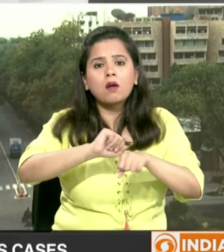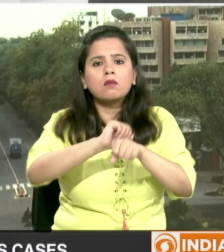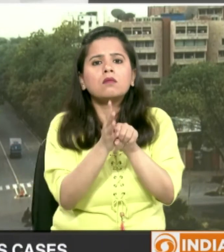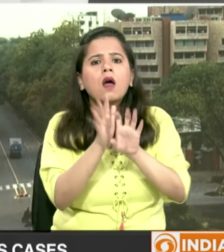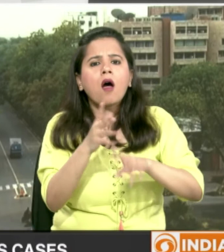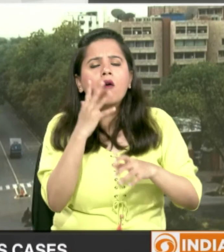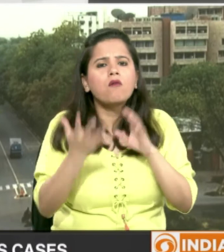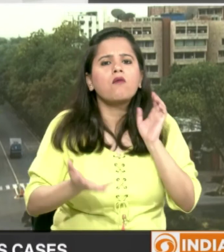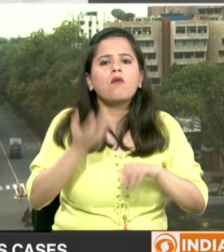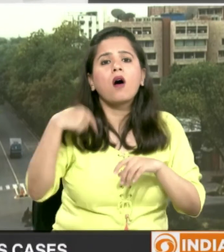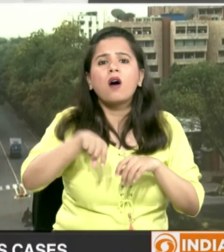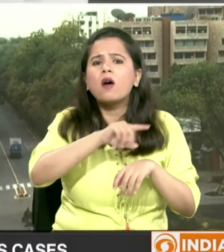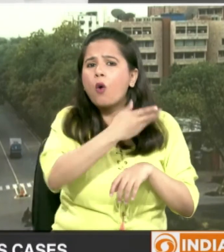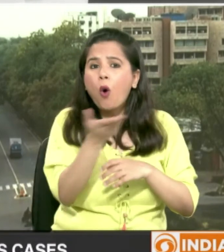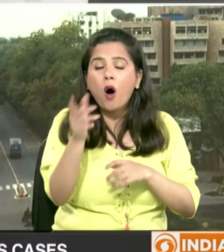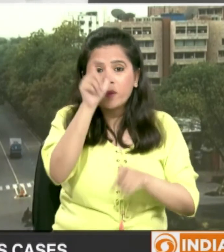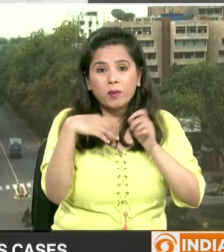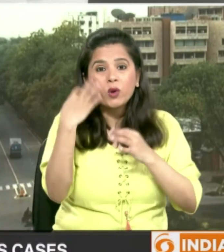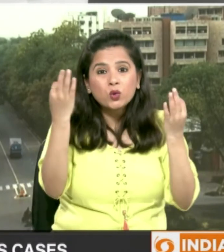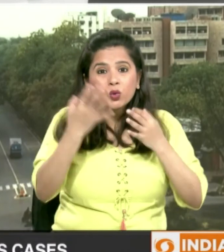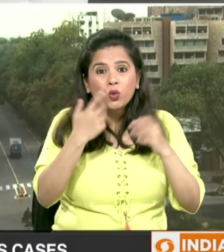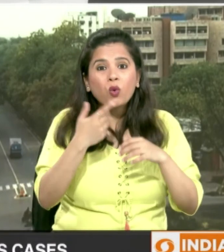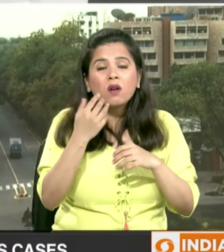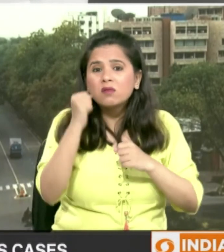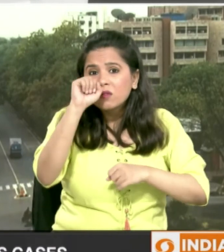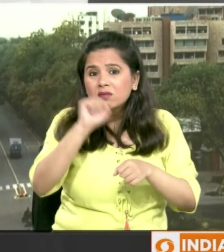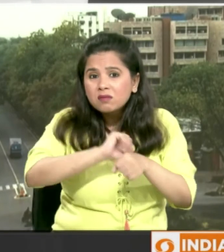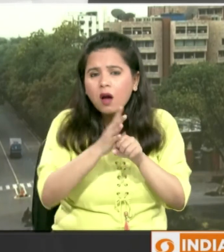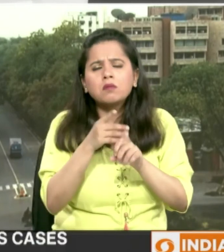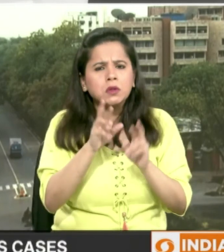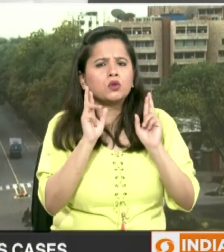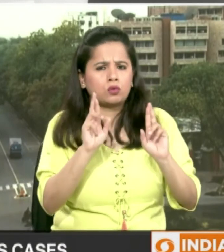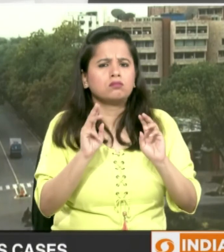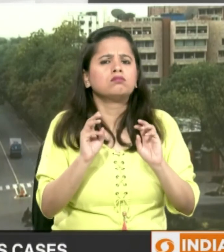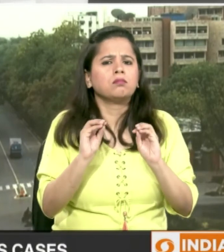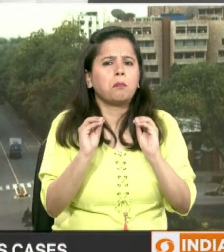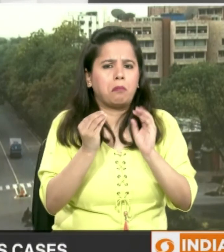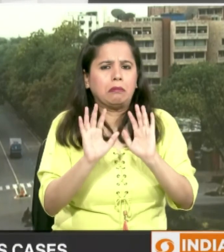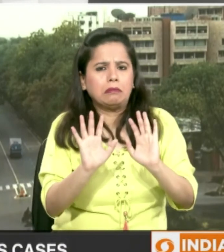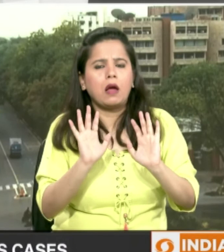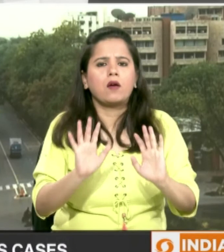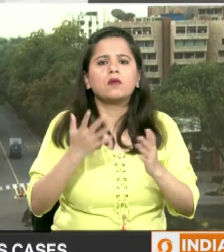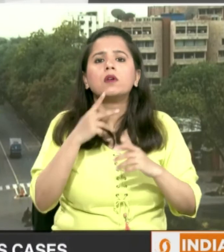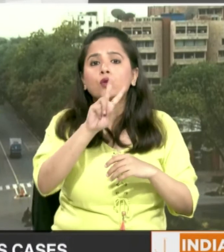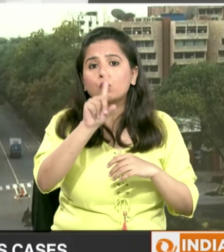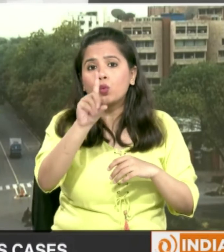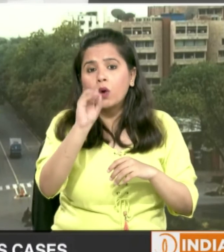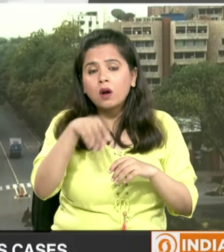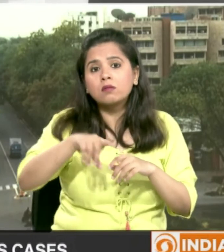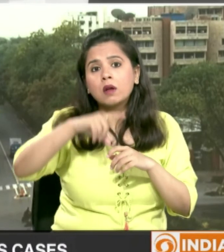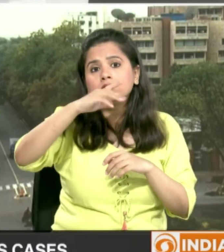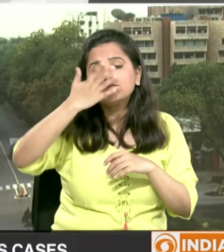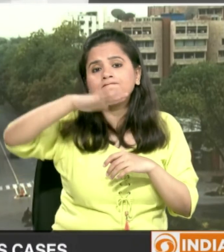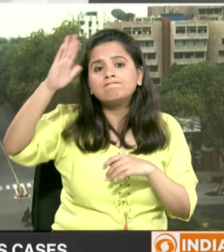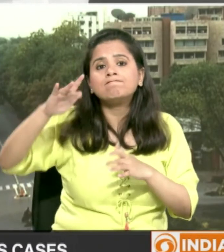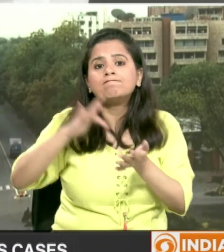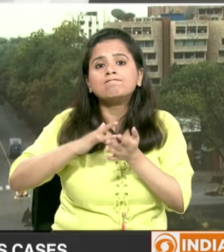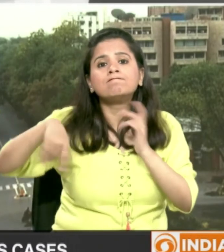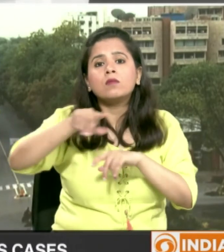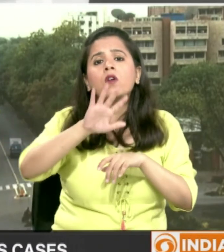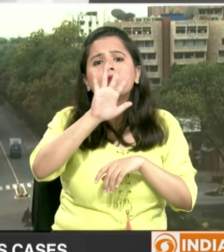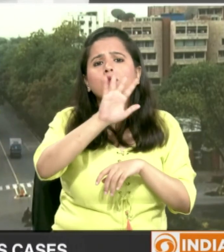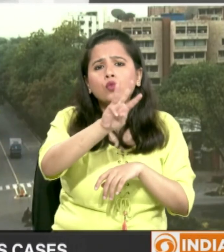The condition of all the new patients is normal. There are 210 active cases in the Himalayan nation, while